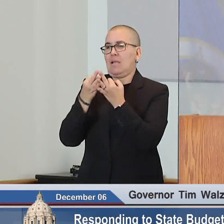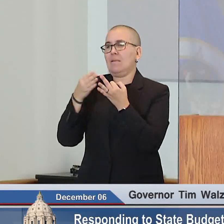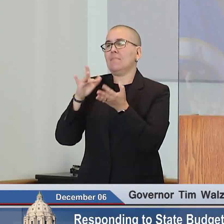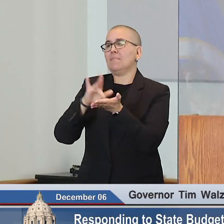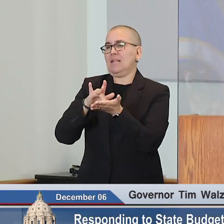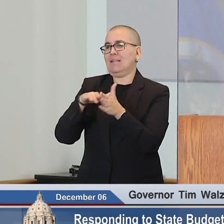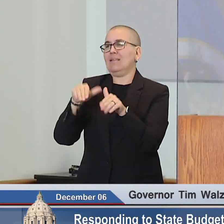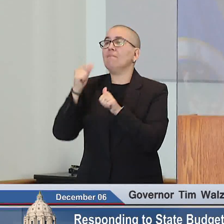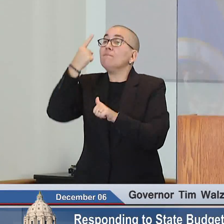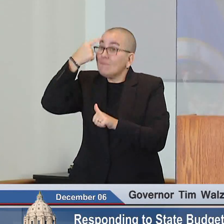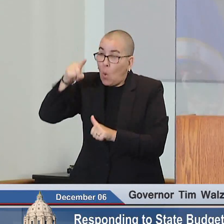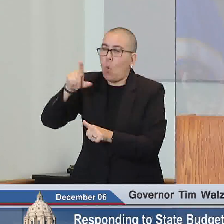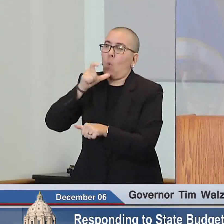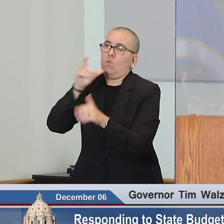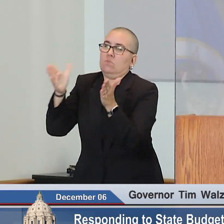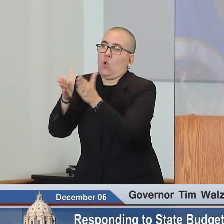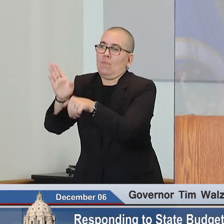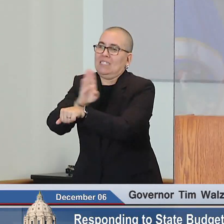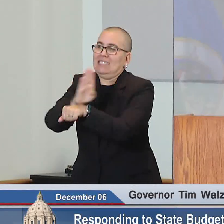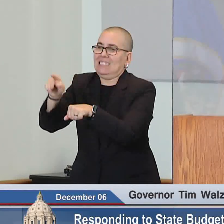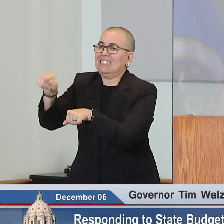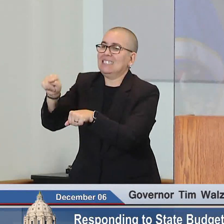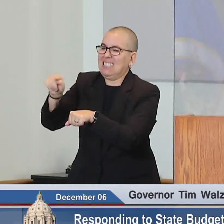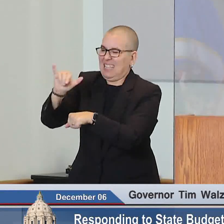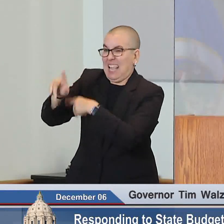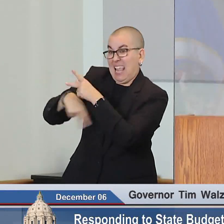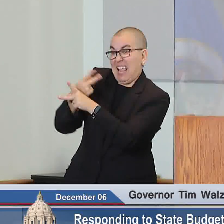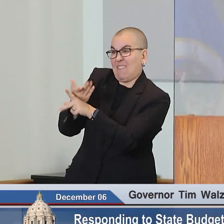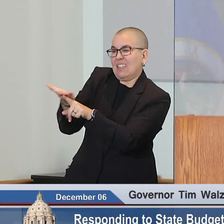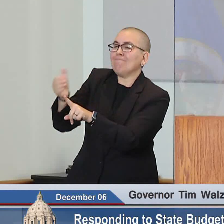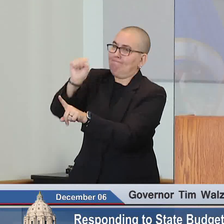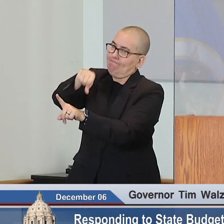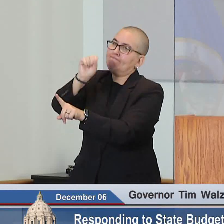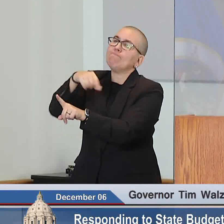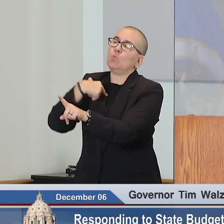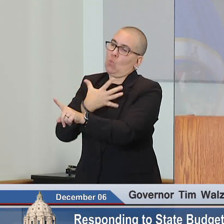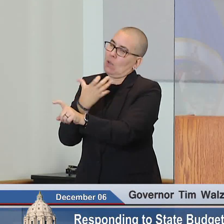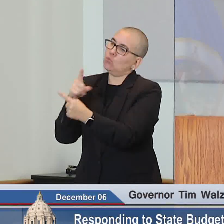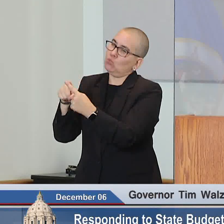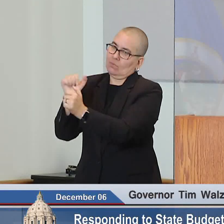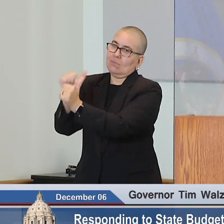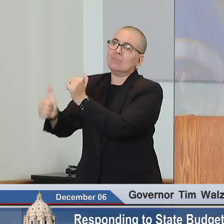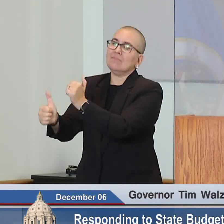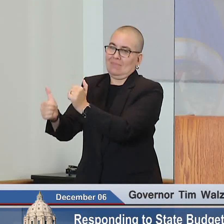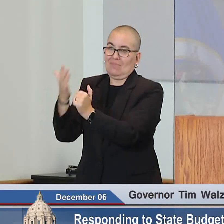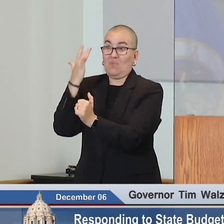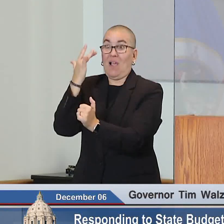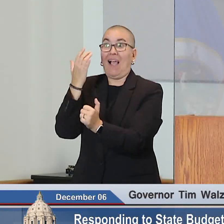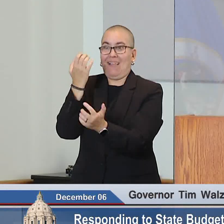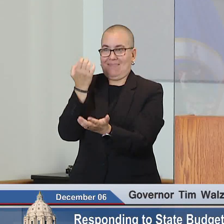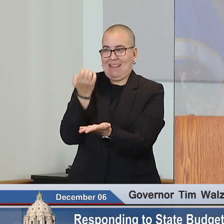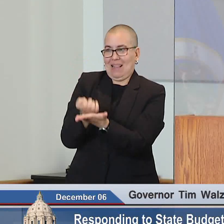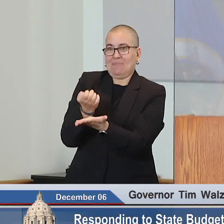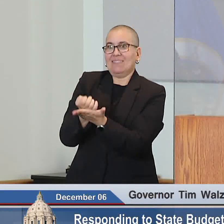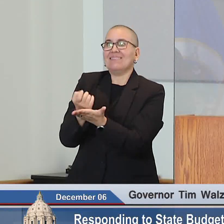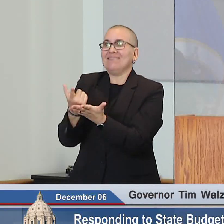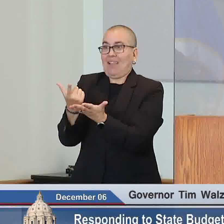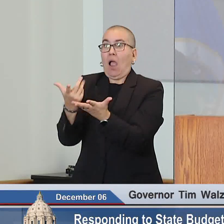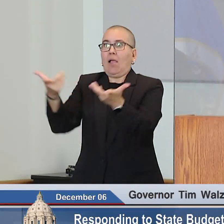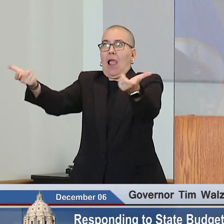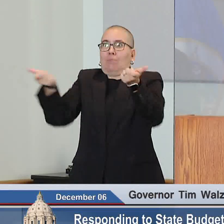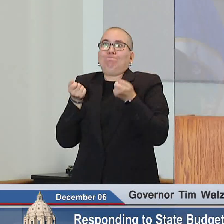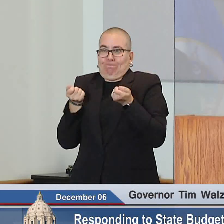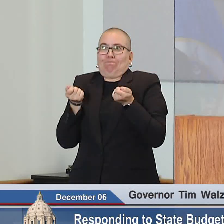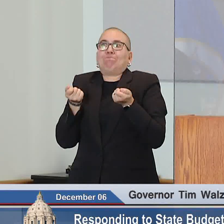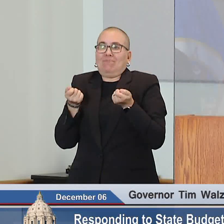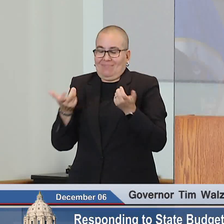participate in that. We think those are the types of things that grow the economy, that make Minnesota more appealing to folks. And that's why I want to be clear